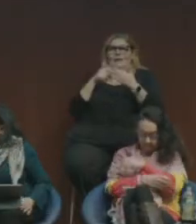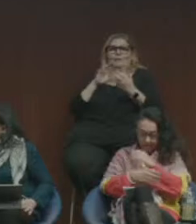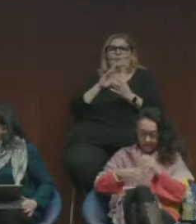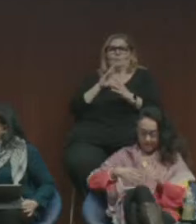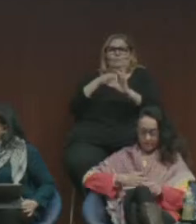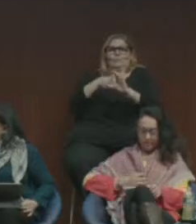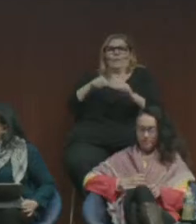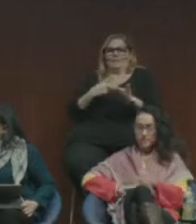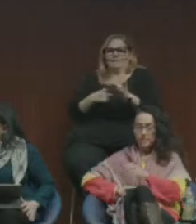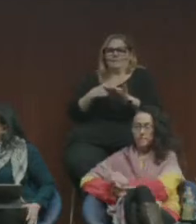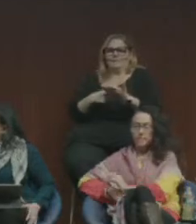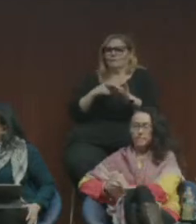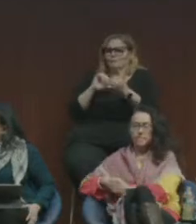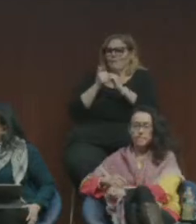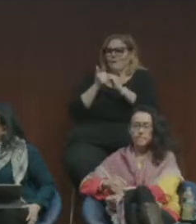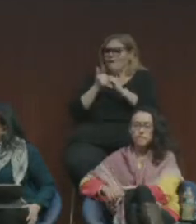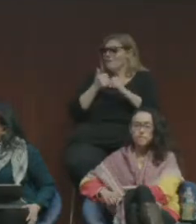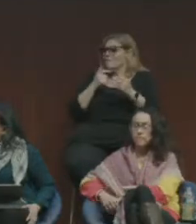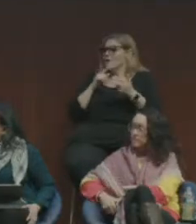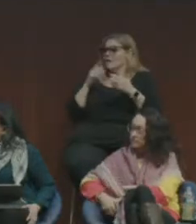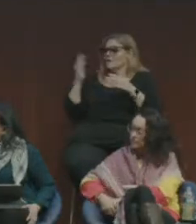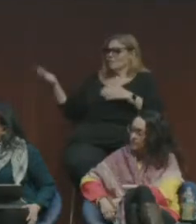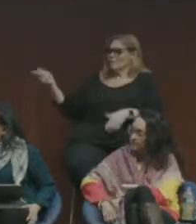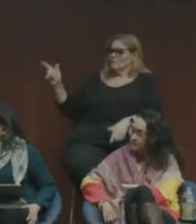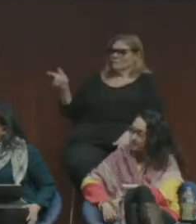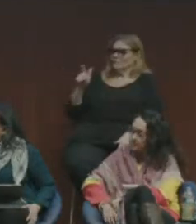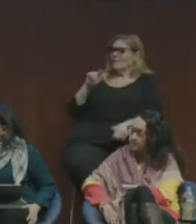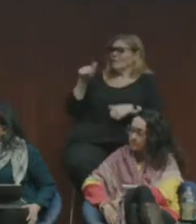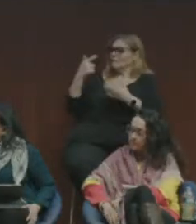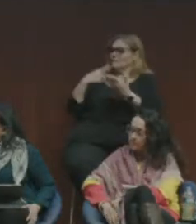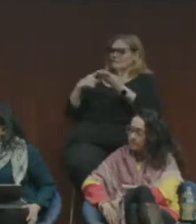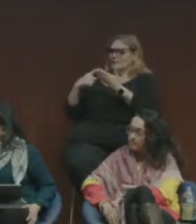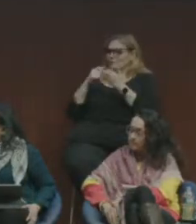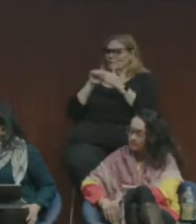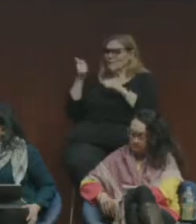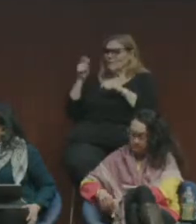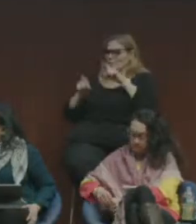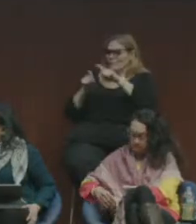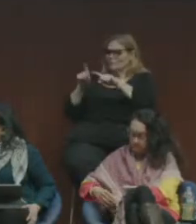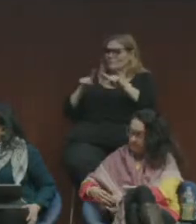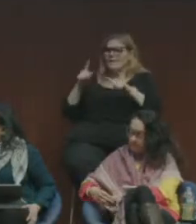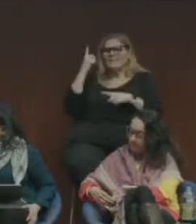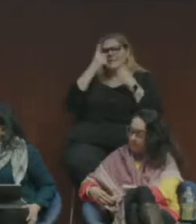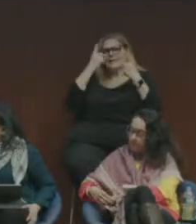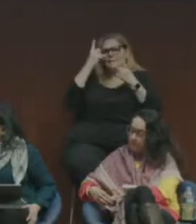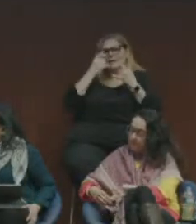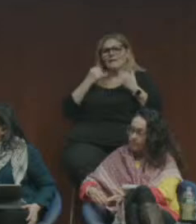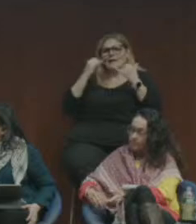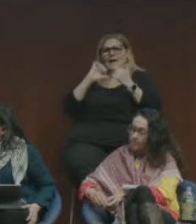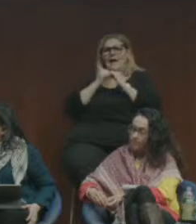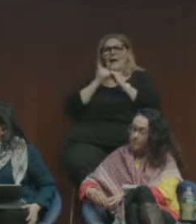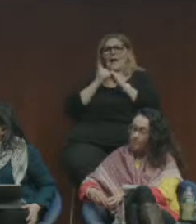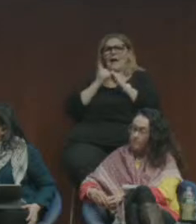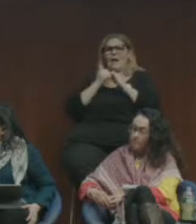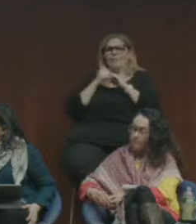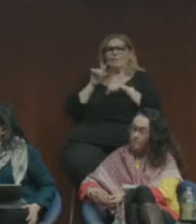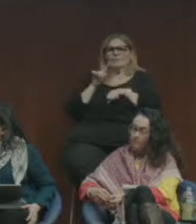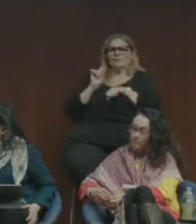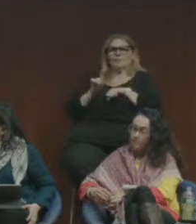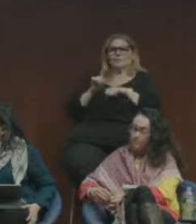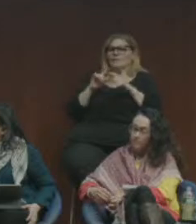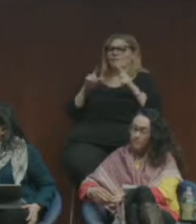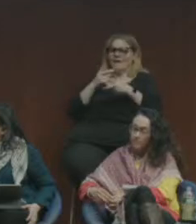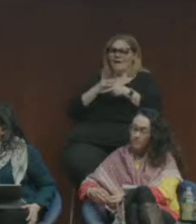discussion, and then we'll move on to some other discussions, some other questions, but really thinking about how we enter this question of